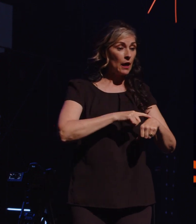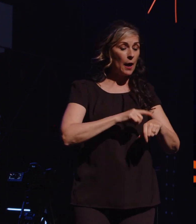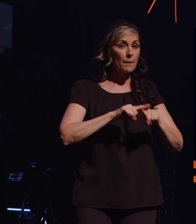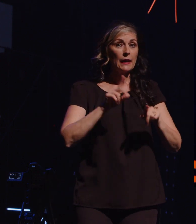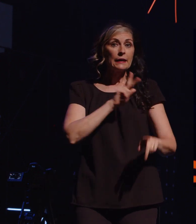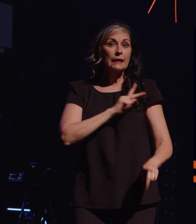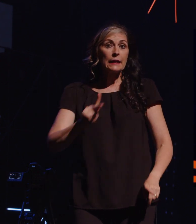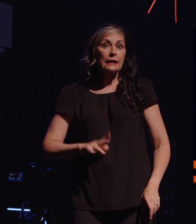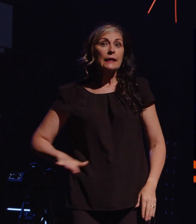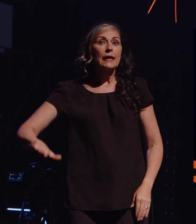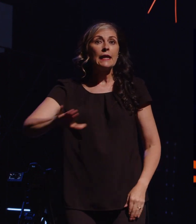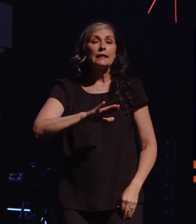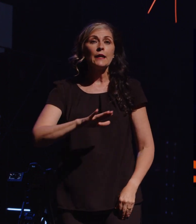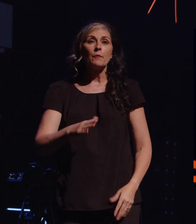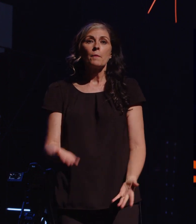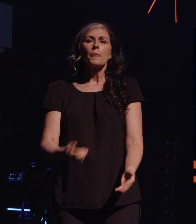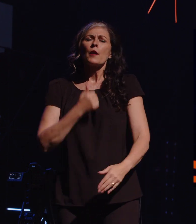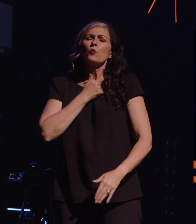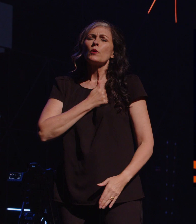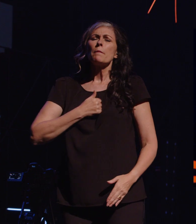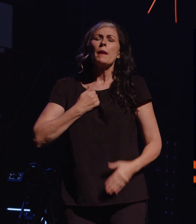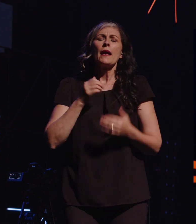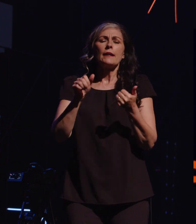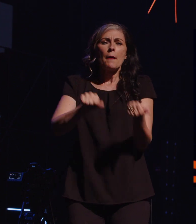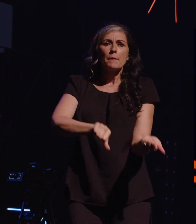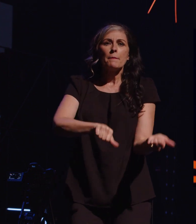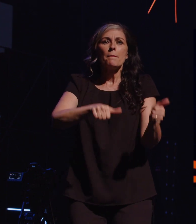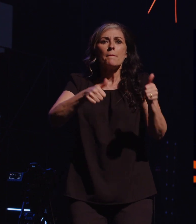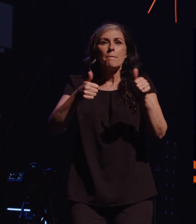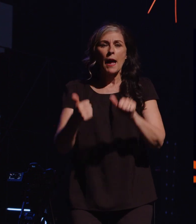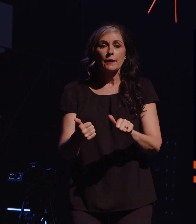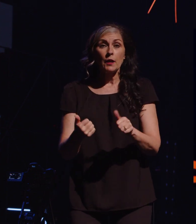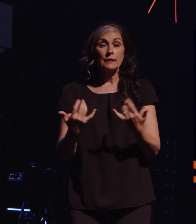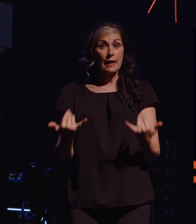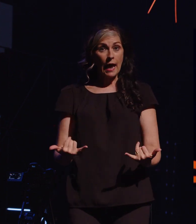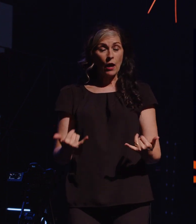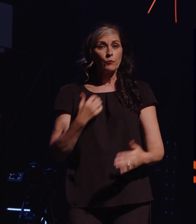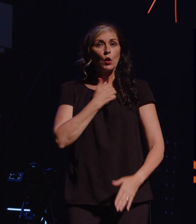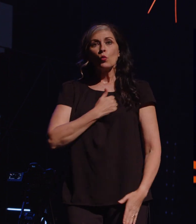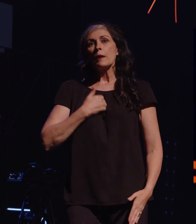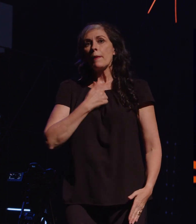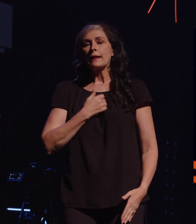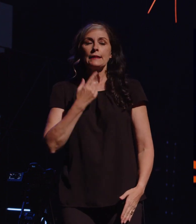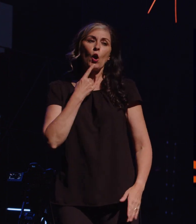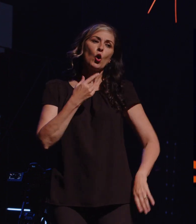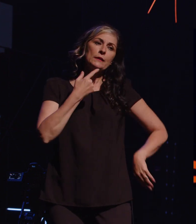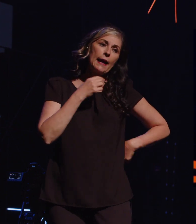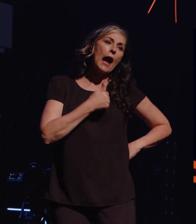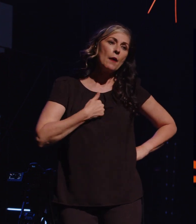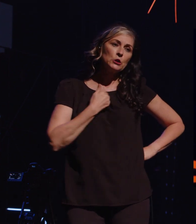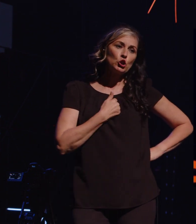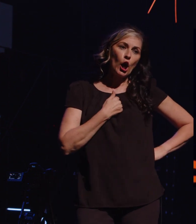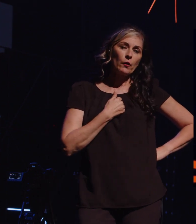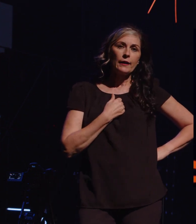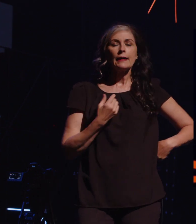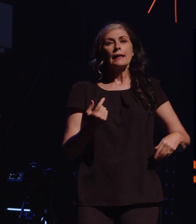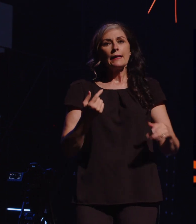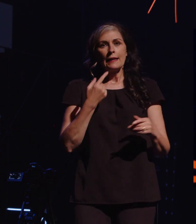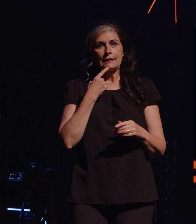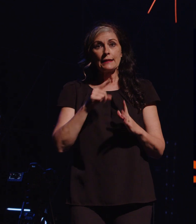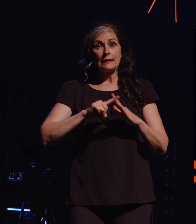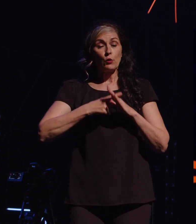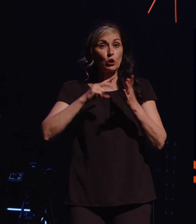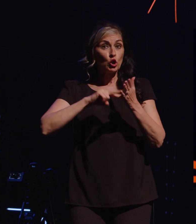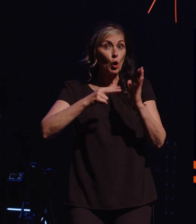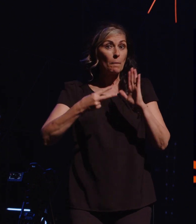coming. Repent and be baptized. Now, repent, it's not just saying, okay, say you're sorry. Repent, when you look at the original